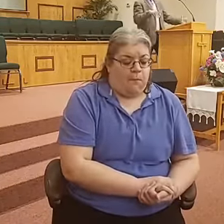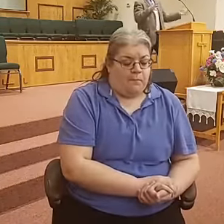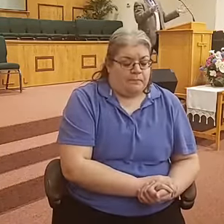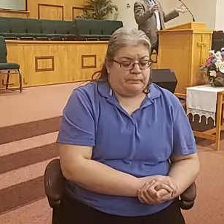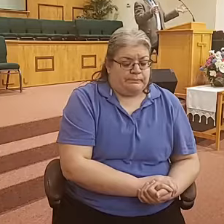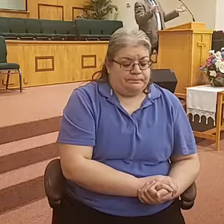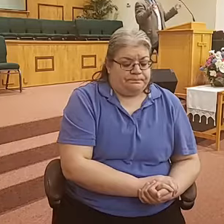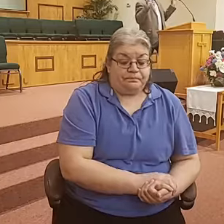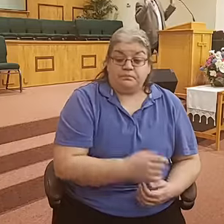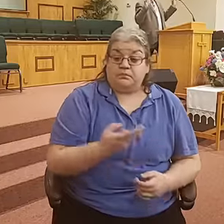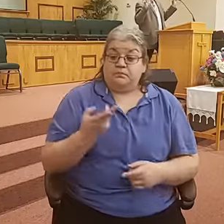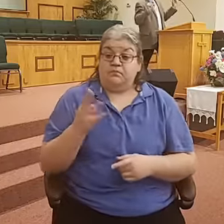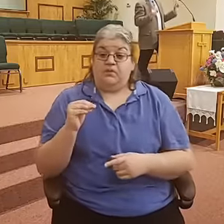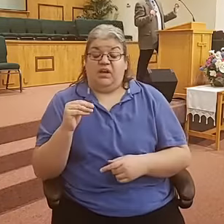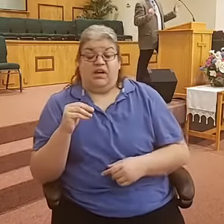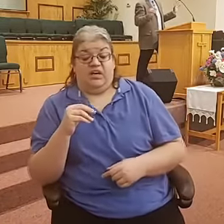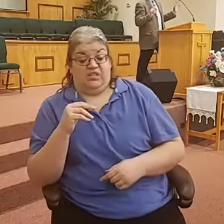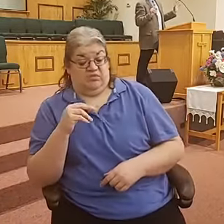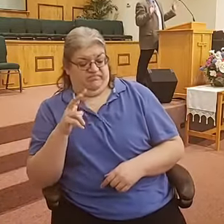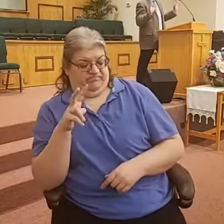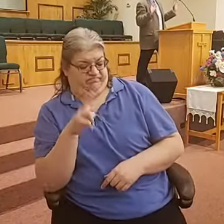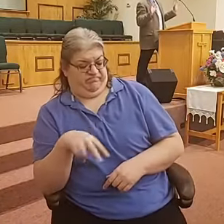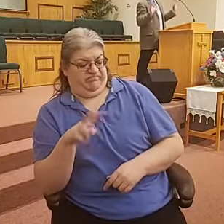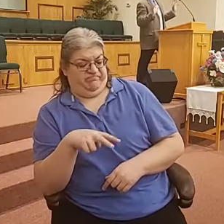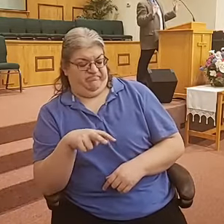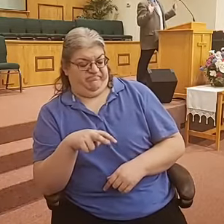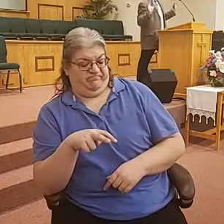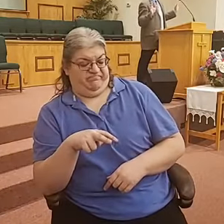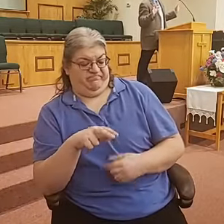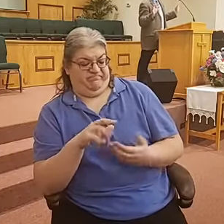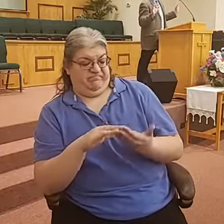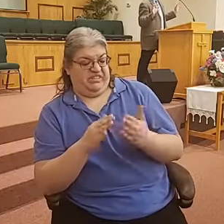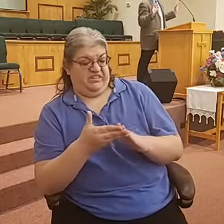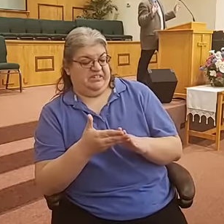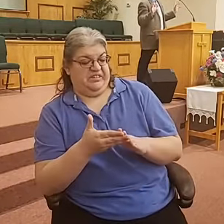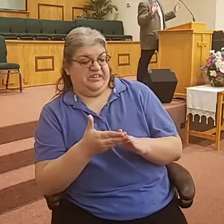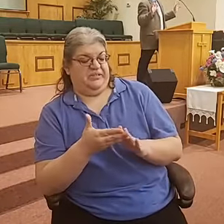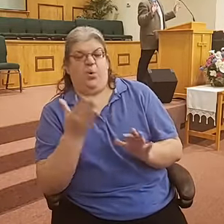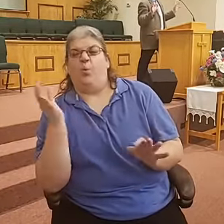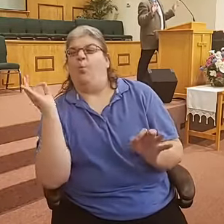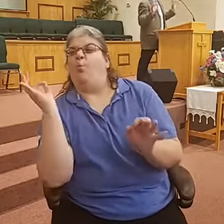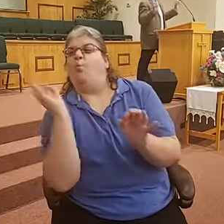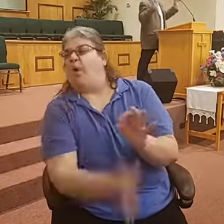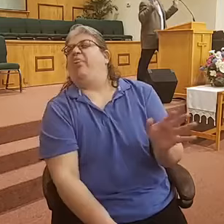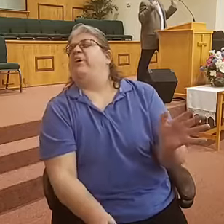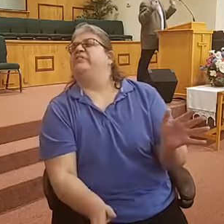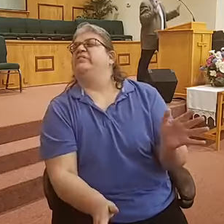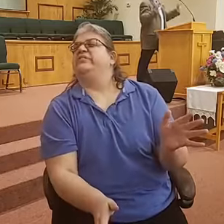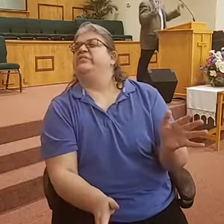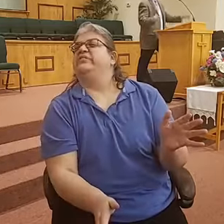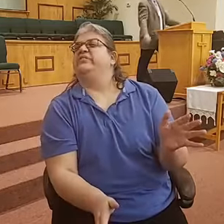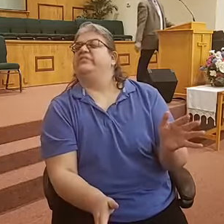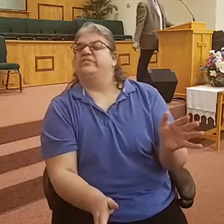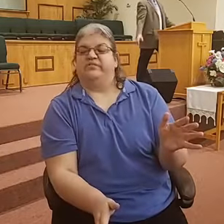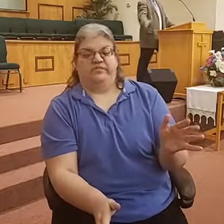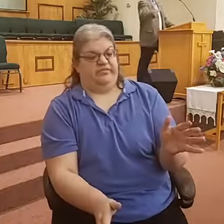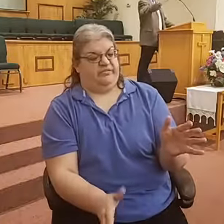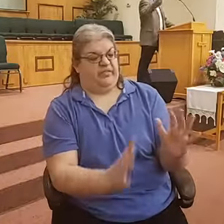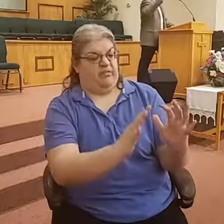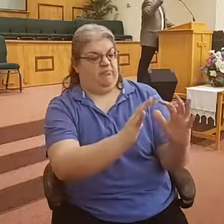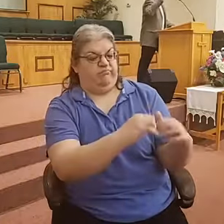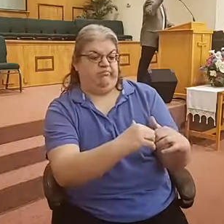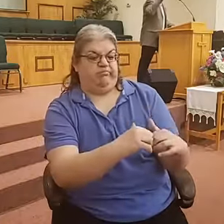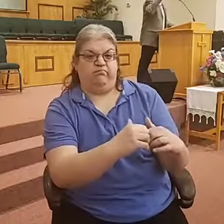because Hiram recognized in the cities, but not cities worth anything, they were cities that were desolate.